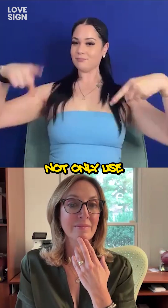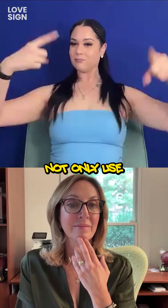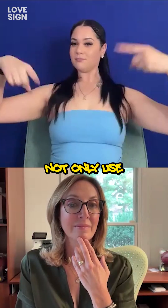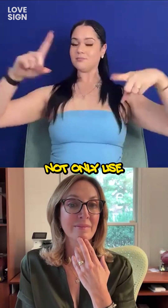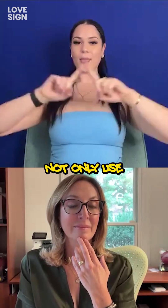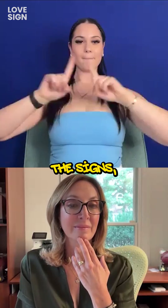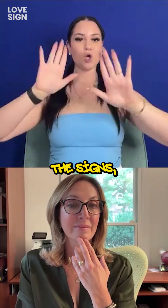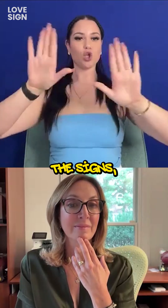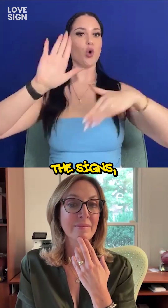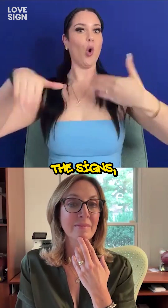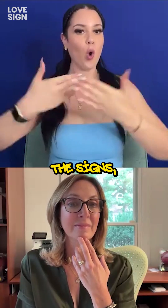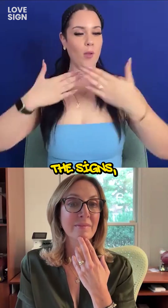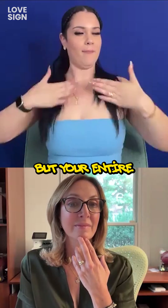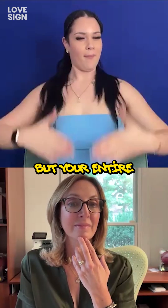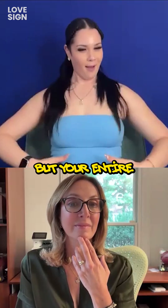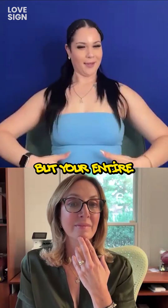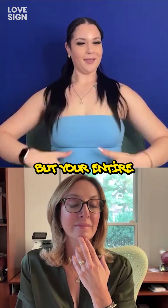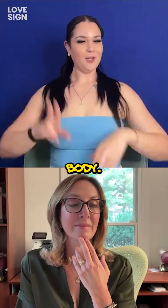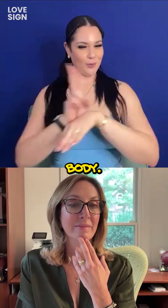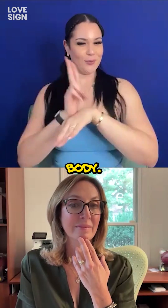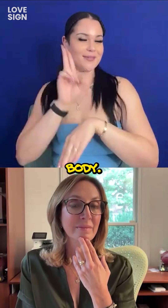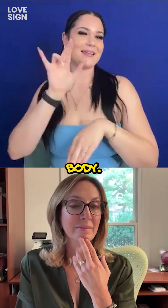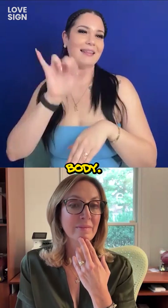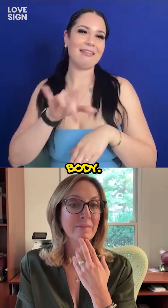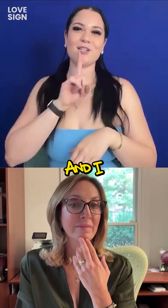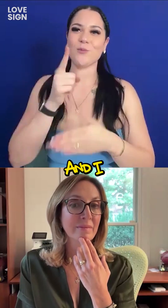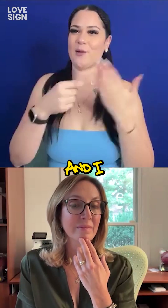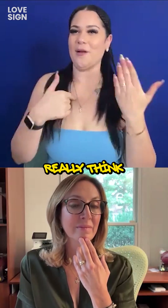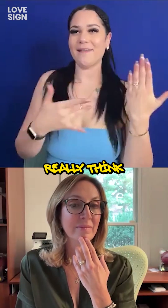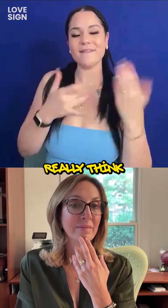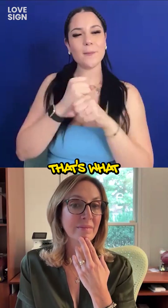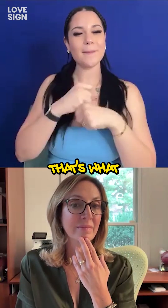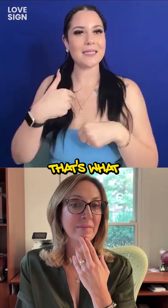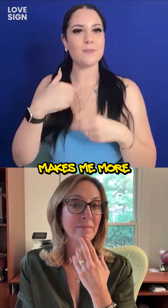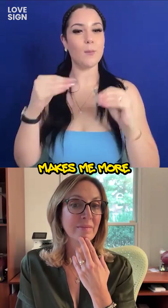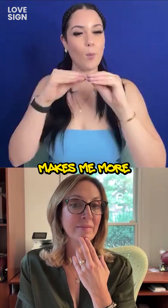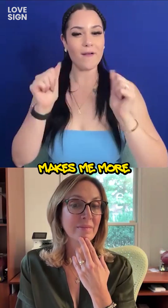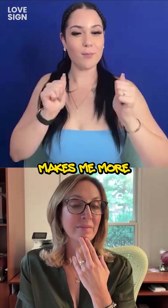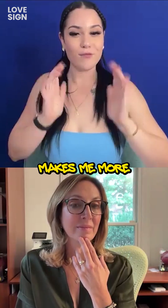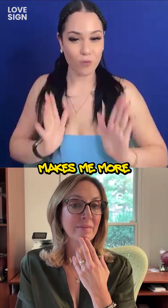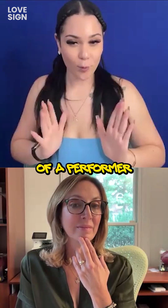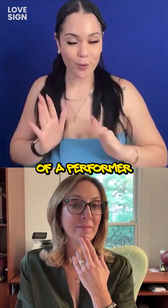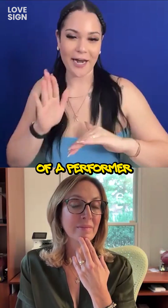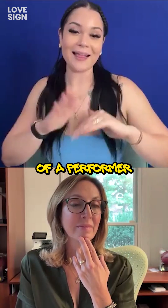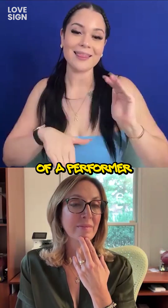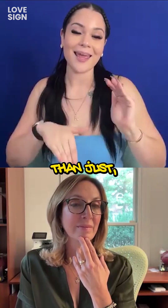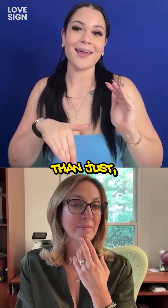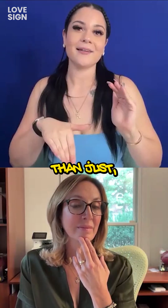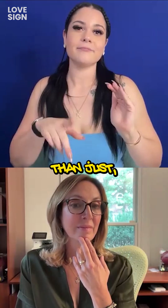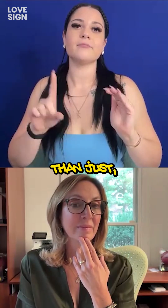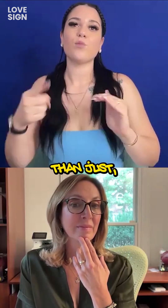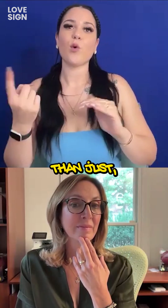not only use the signs, but your entire body. And I really think that's what makes me more of a